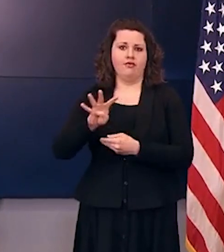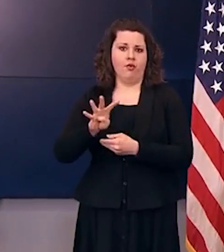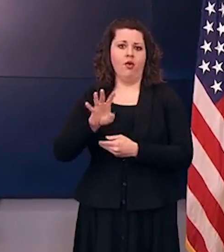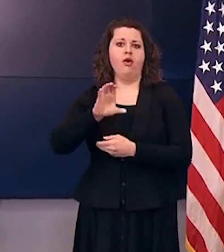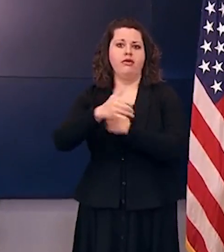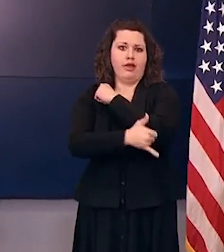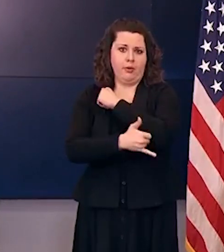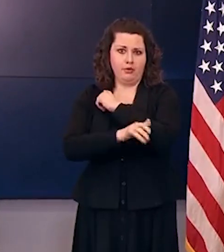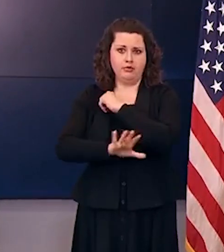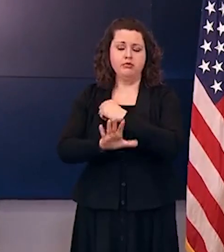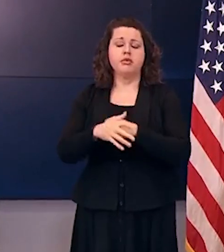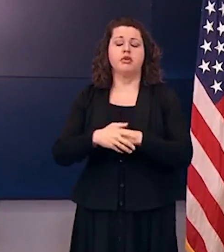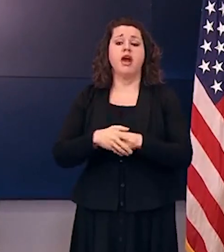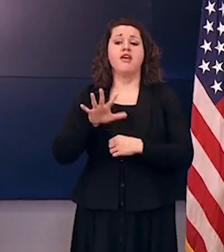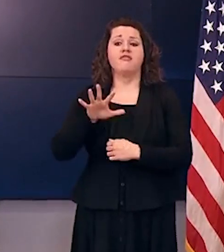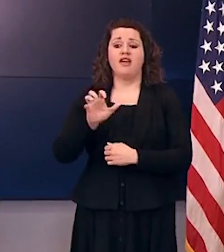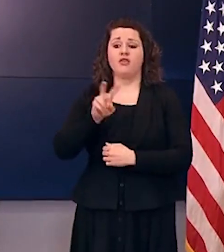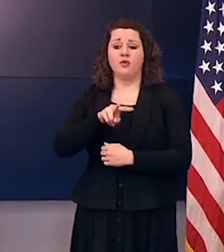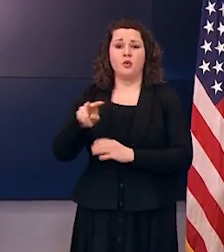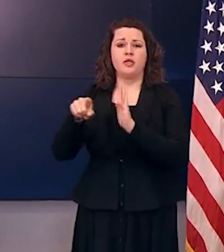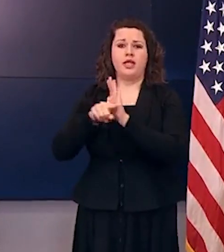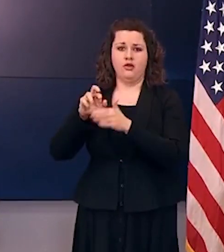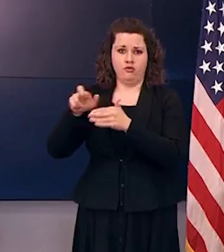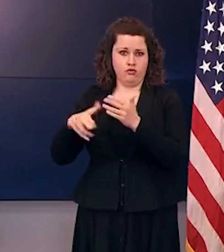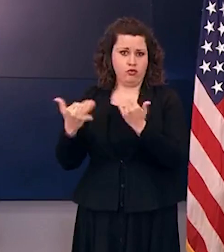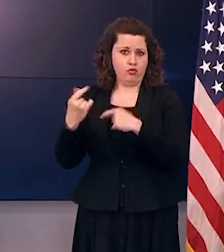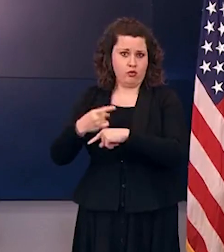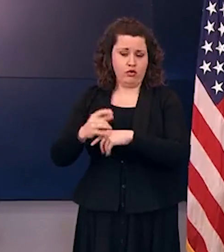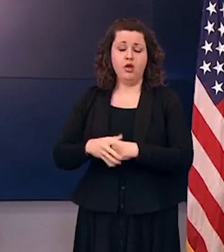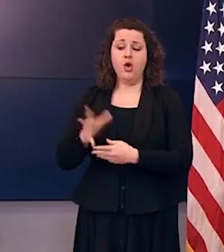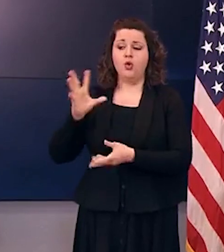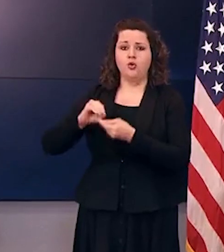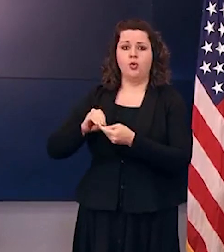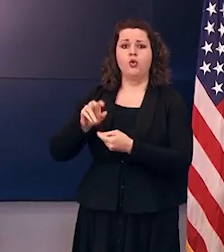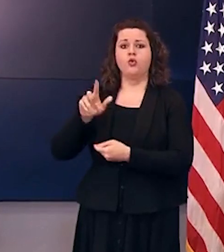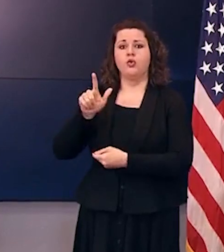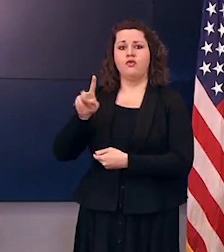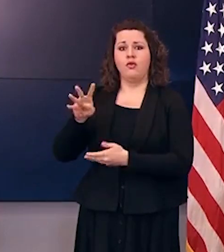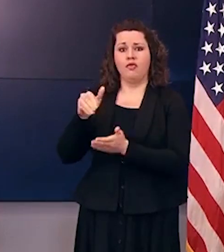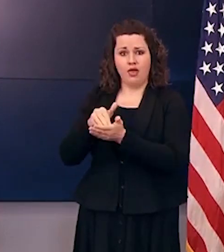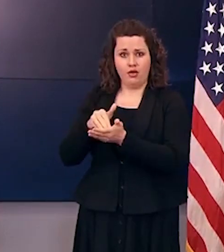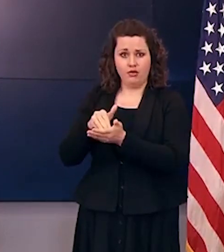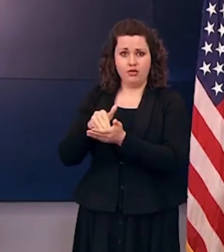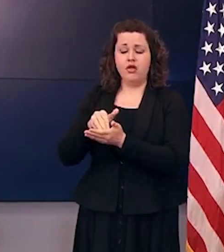counties. 522 negative cases today for a total of